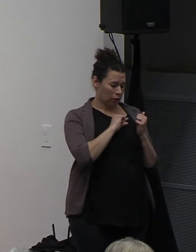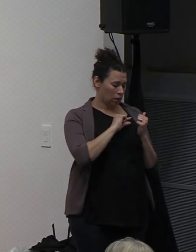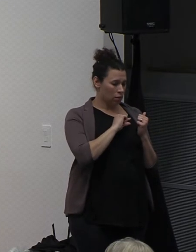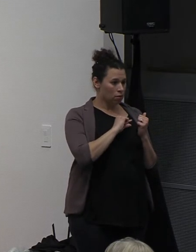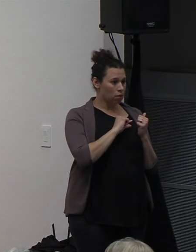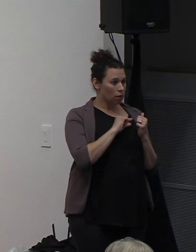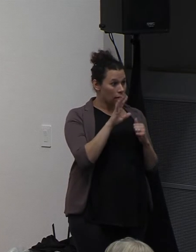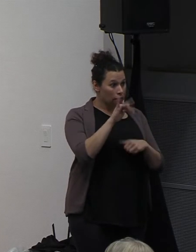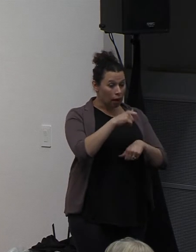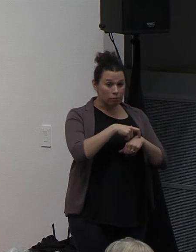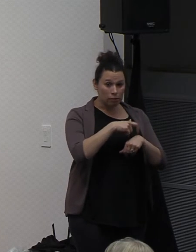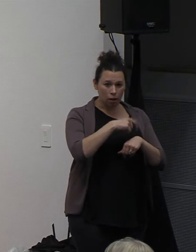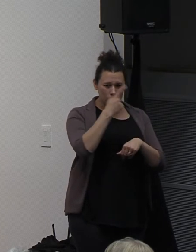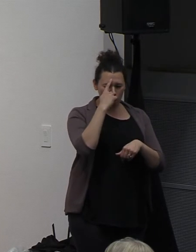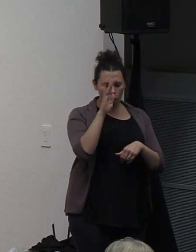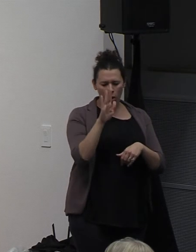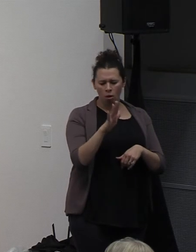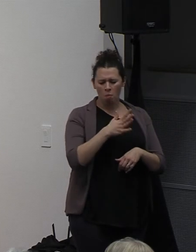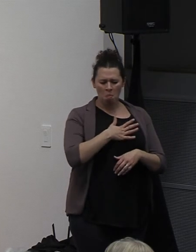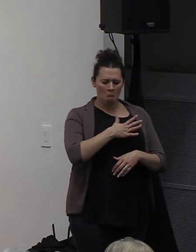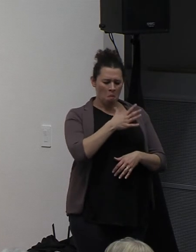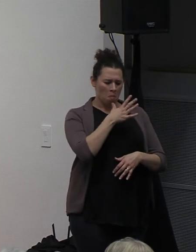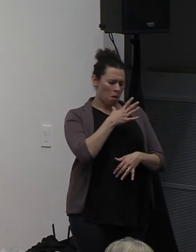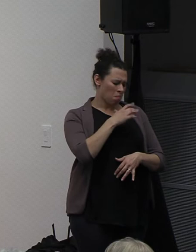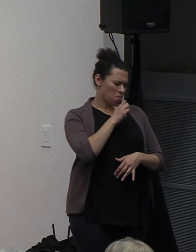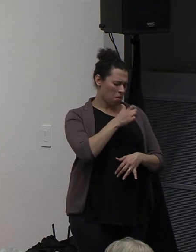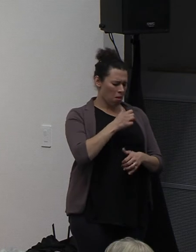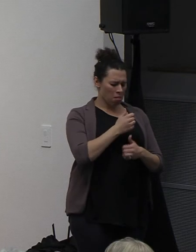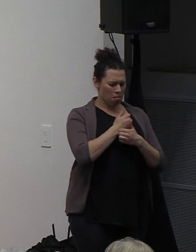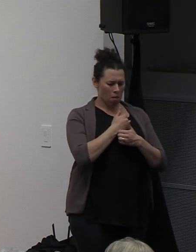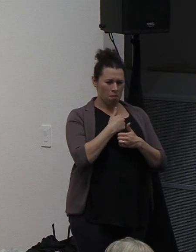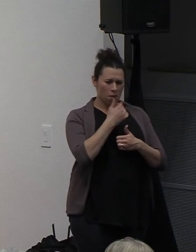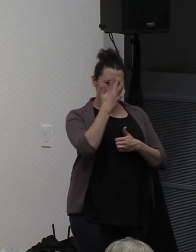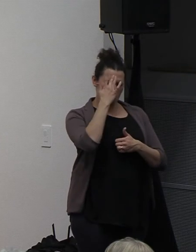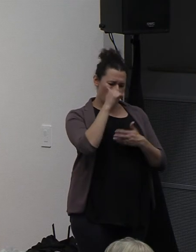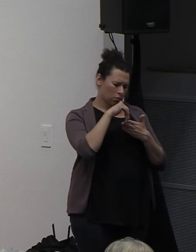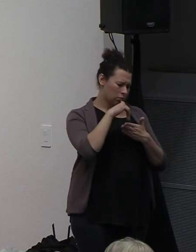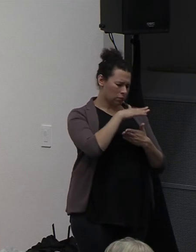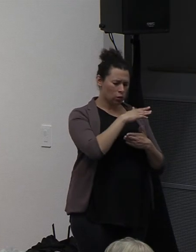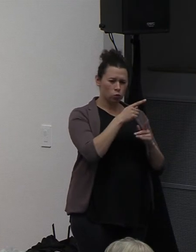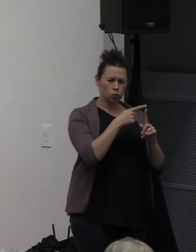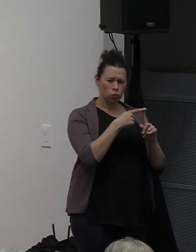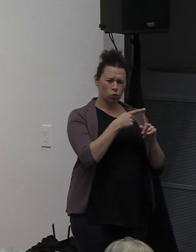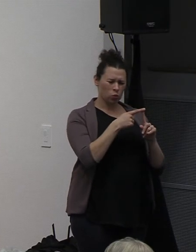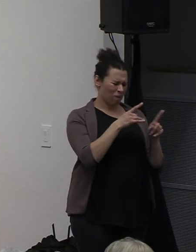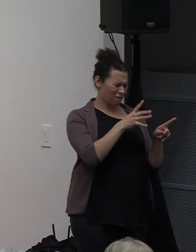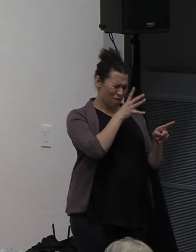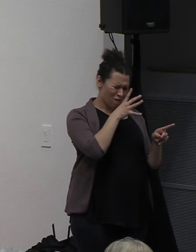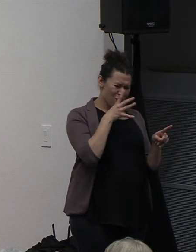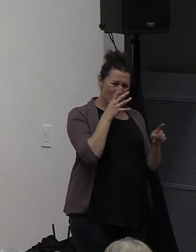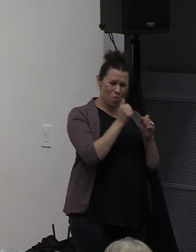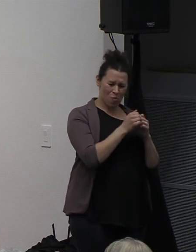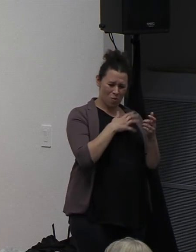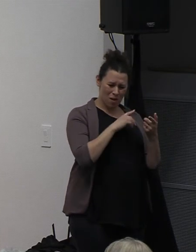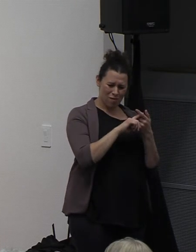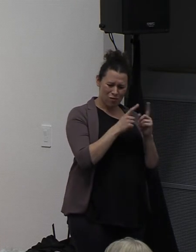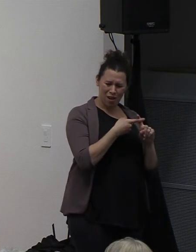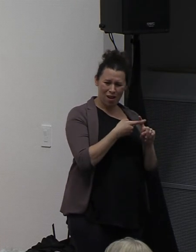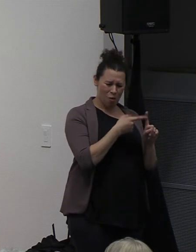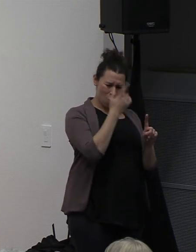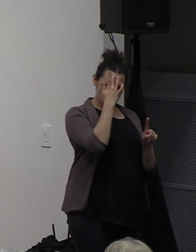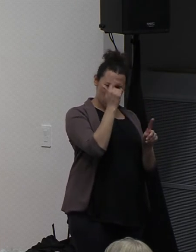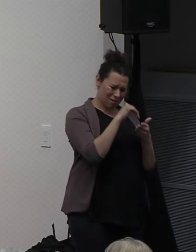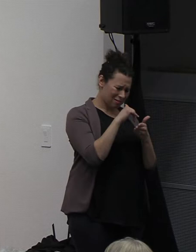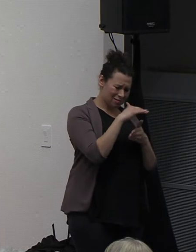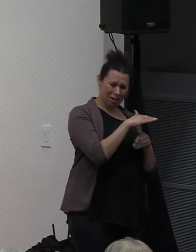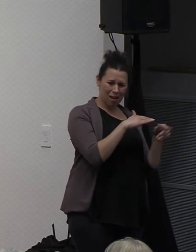love me, as she had sent me away with my girlfriend to the summer farm outside of Paris.